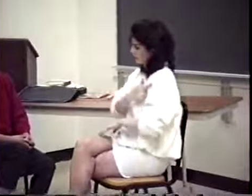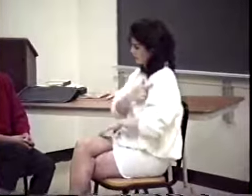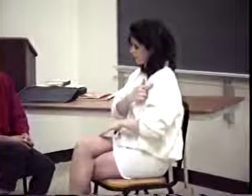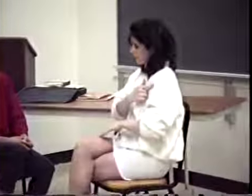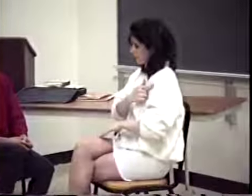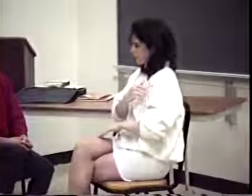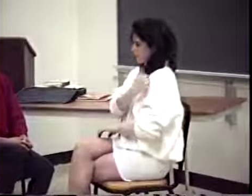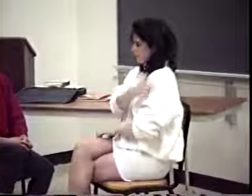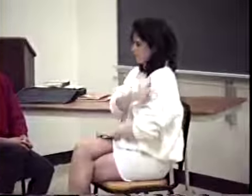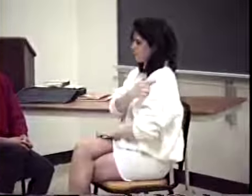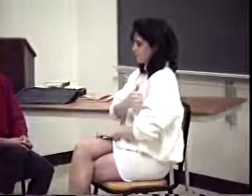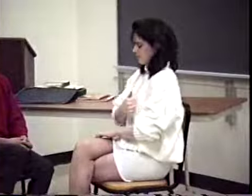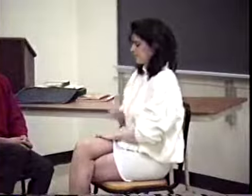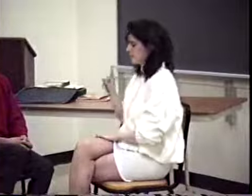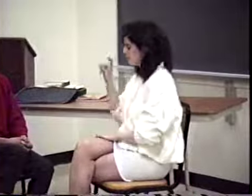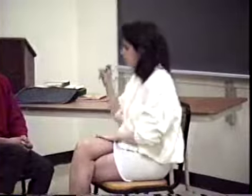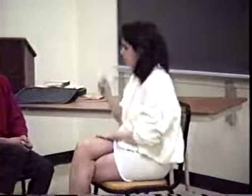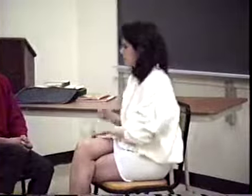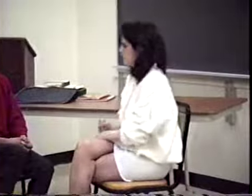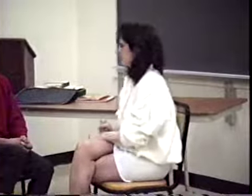is a serviceman.